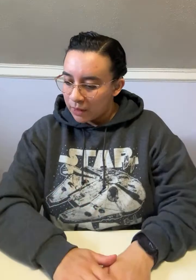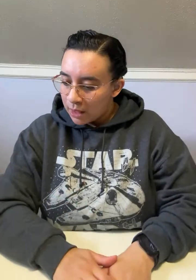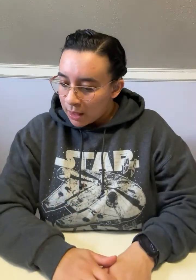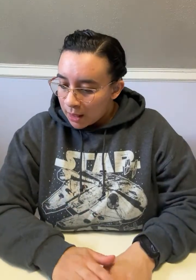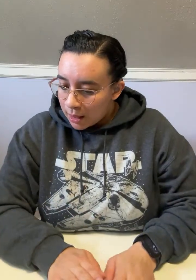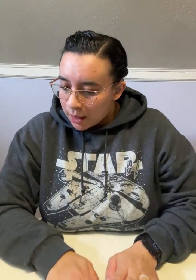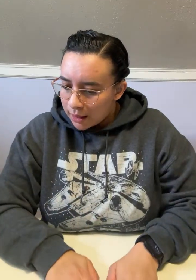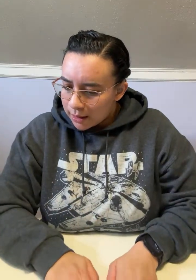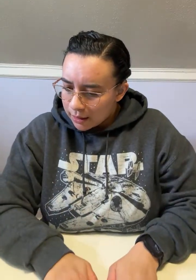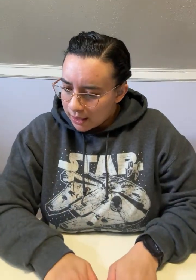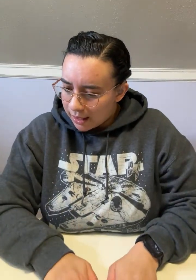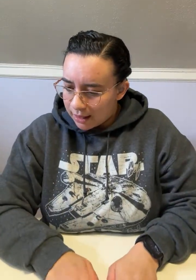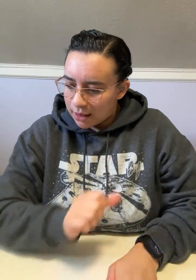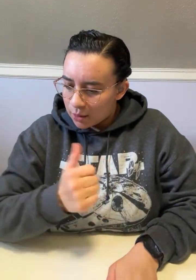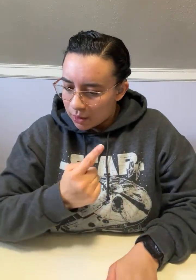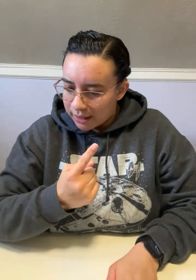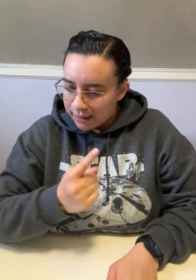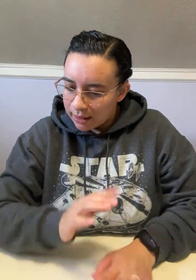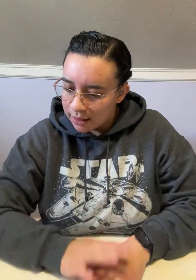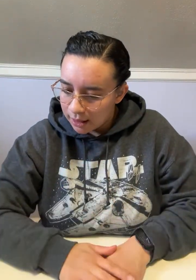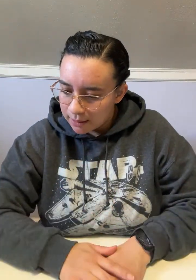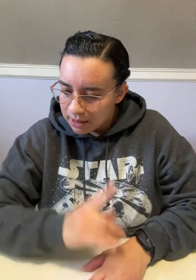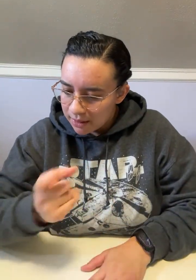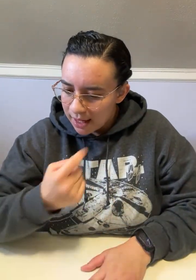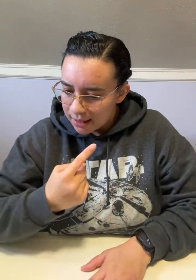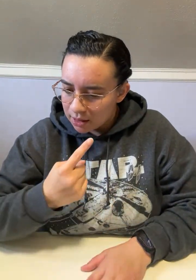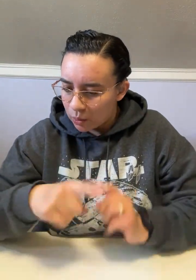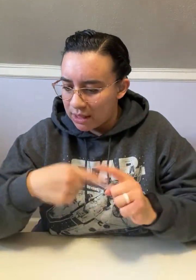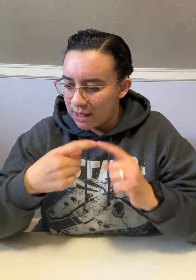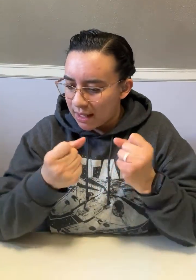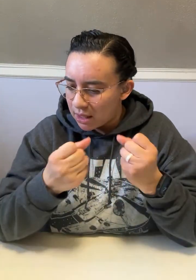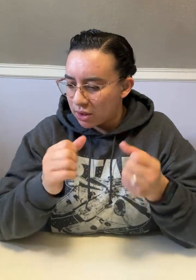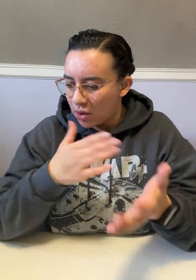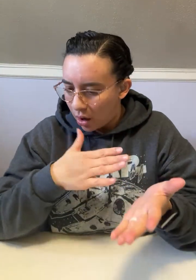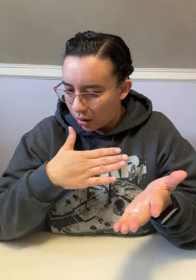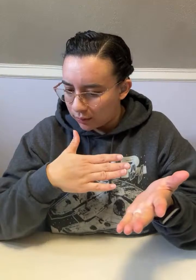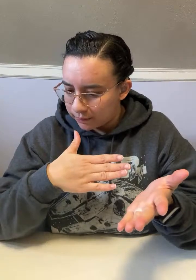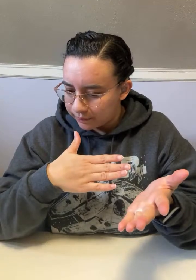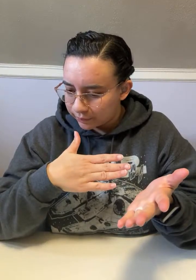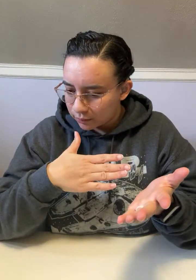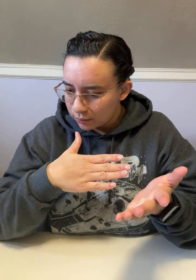Okay, another one. Somebody asked, when signing a song,